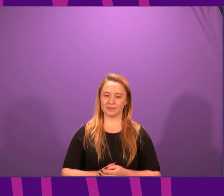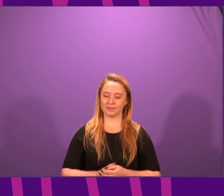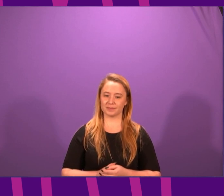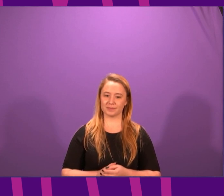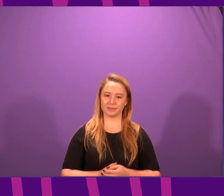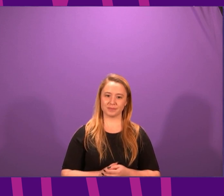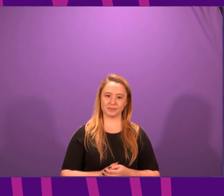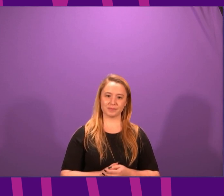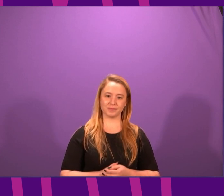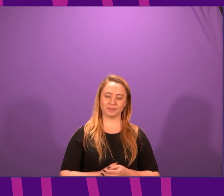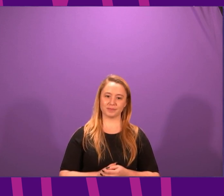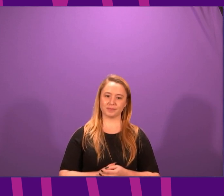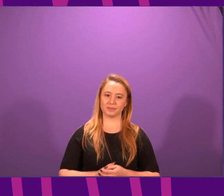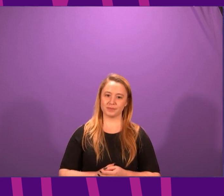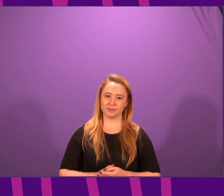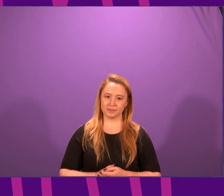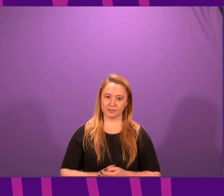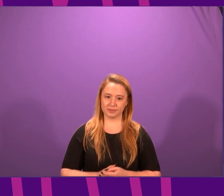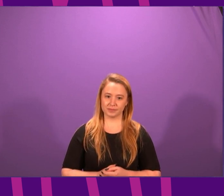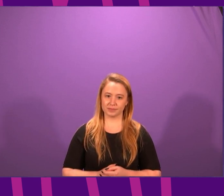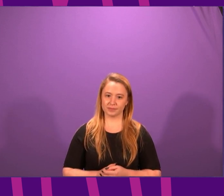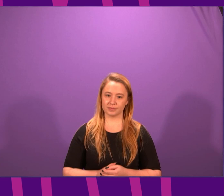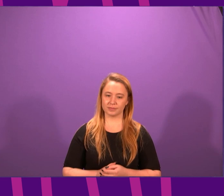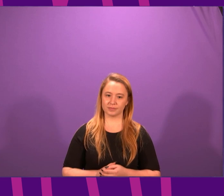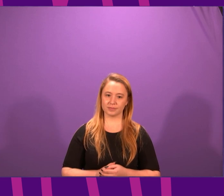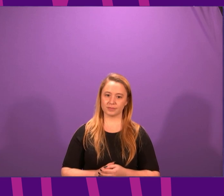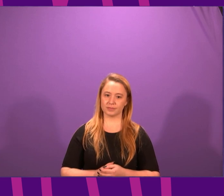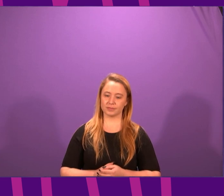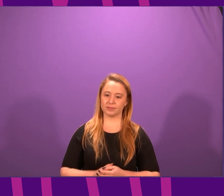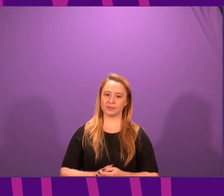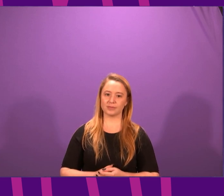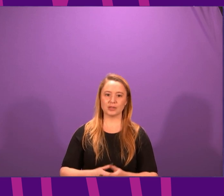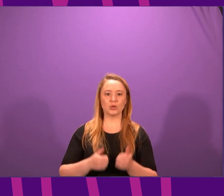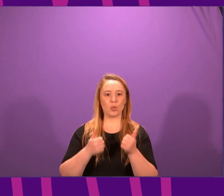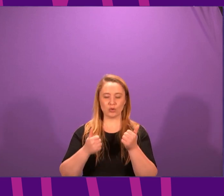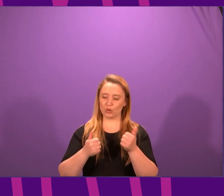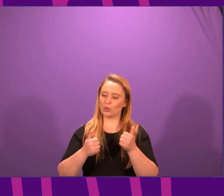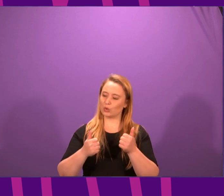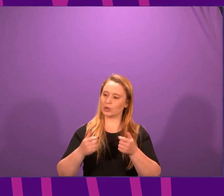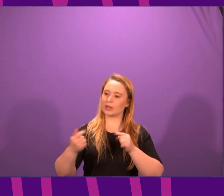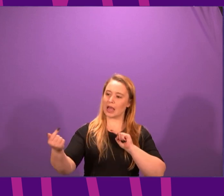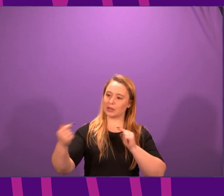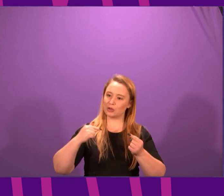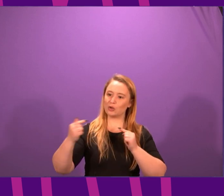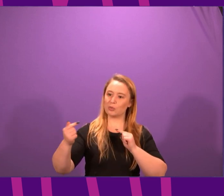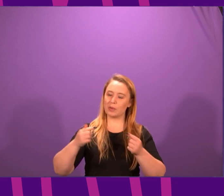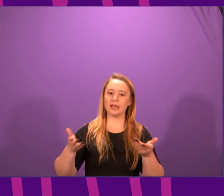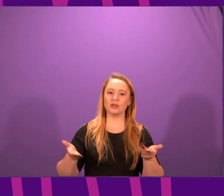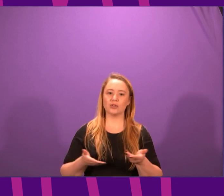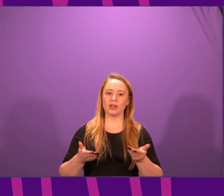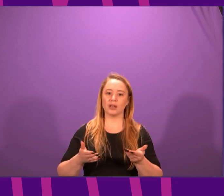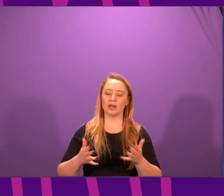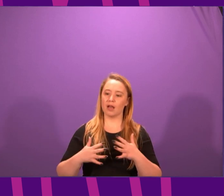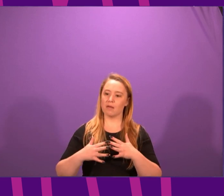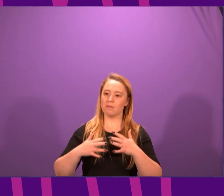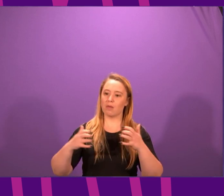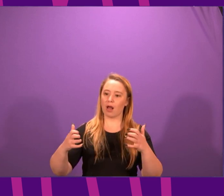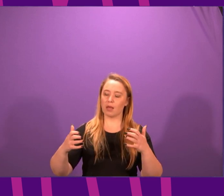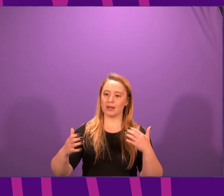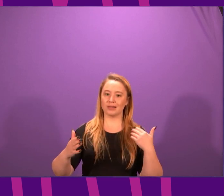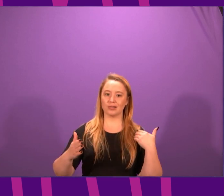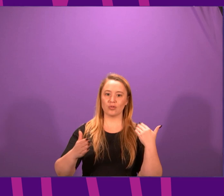Presiding officer, it's really good that we're having this debate today. Parliament has so far been an